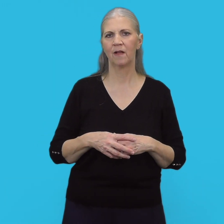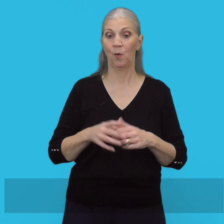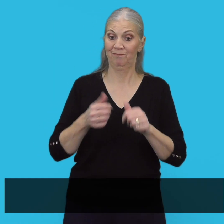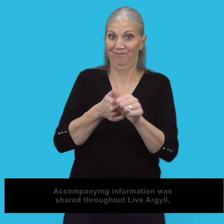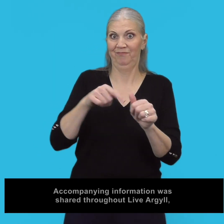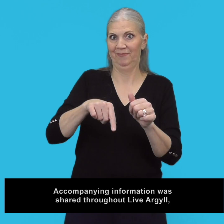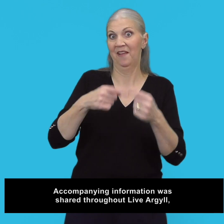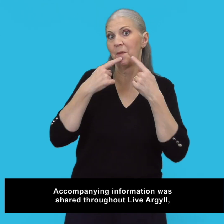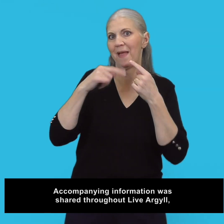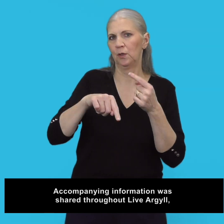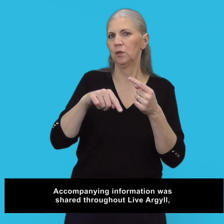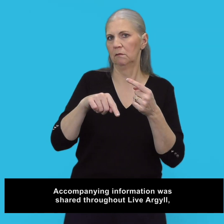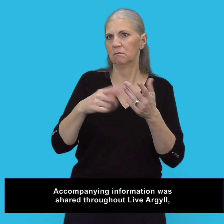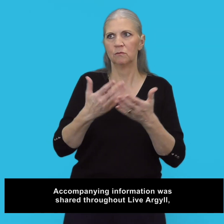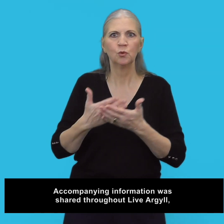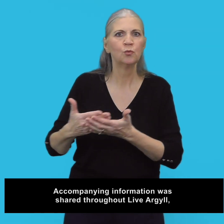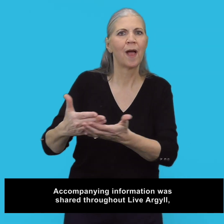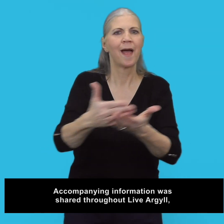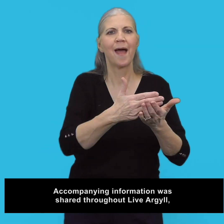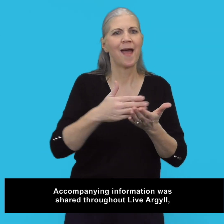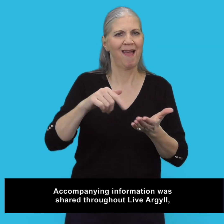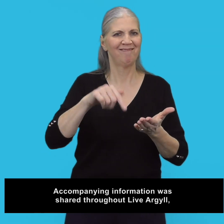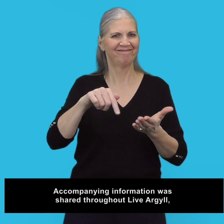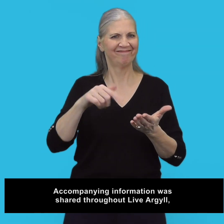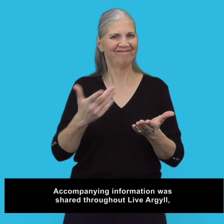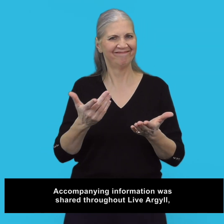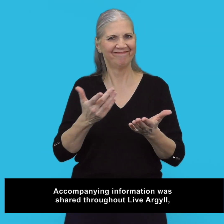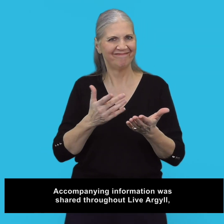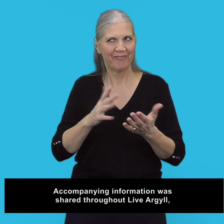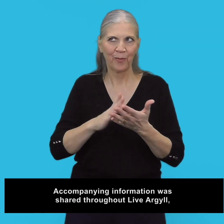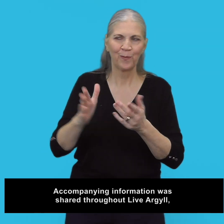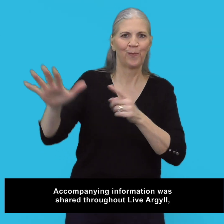Accompanying information was shared throughout Live Argyll,